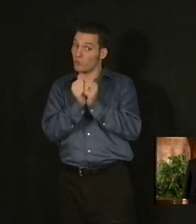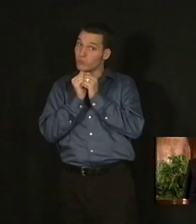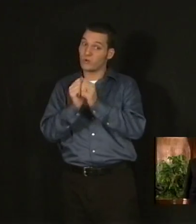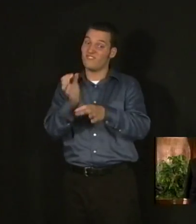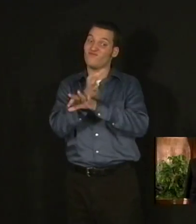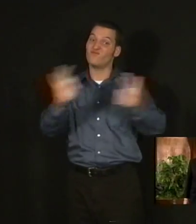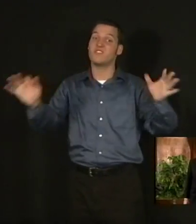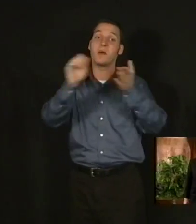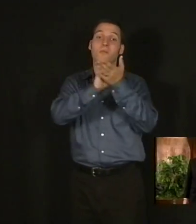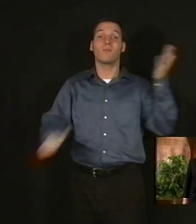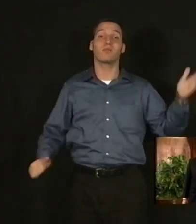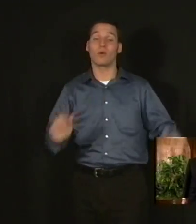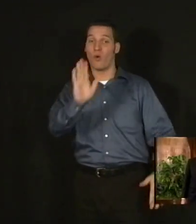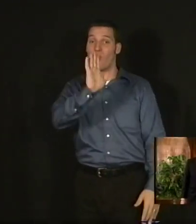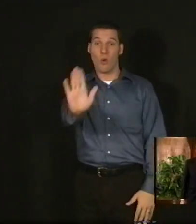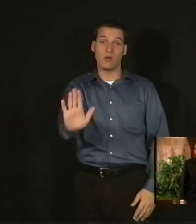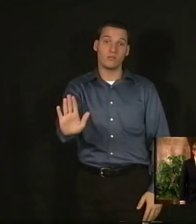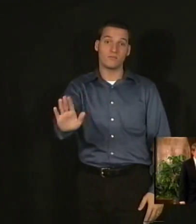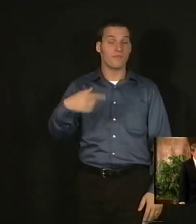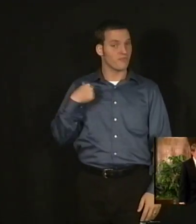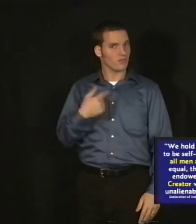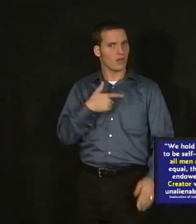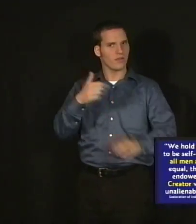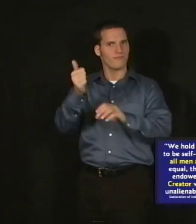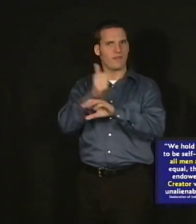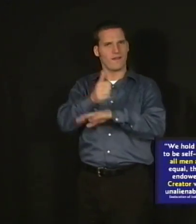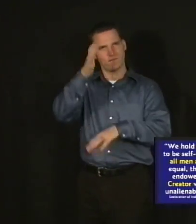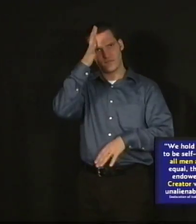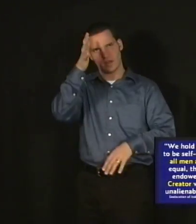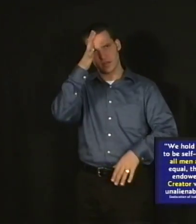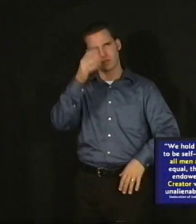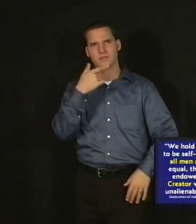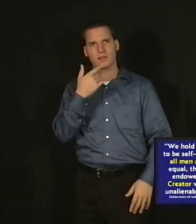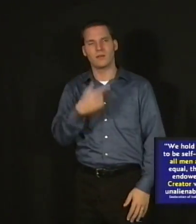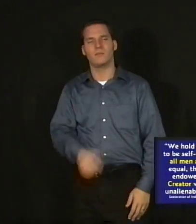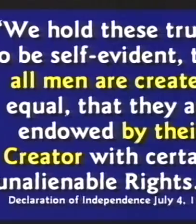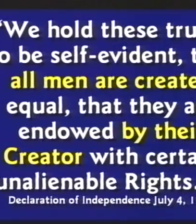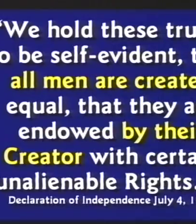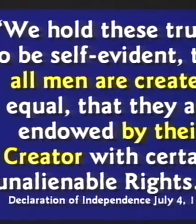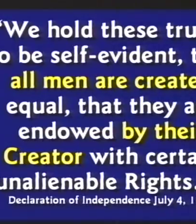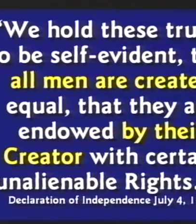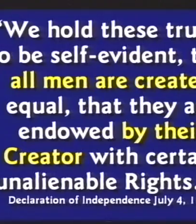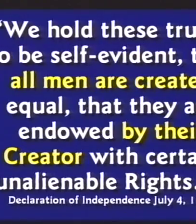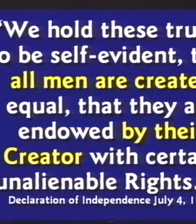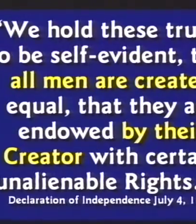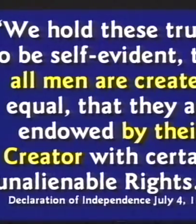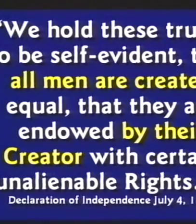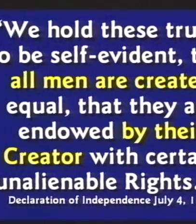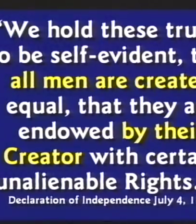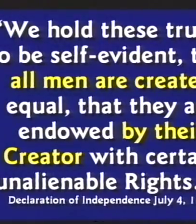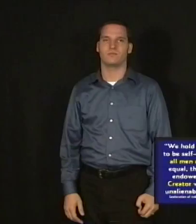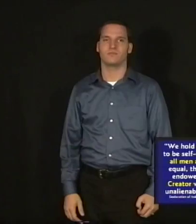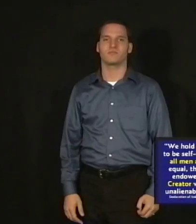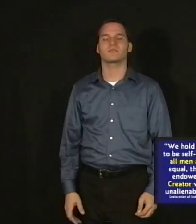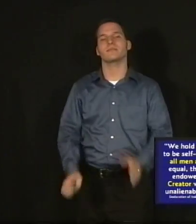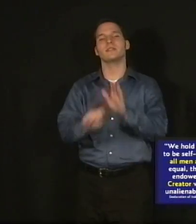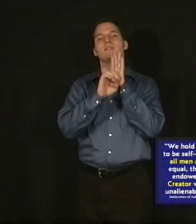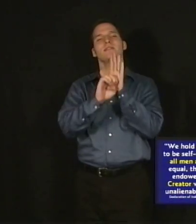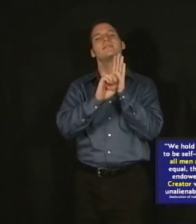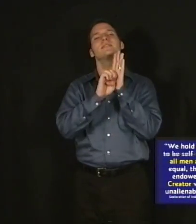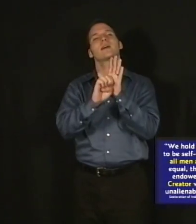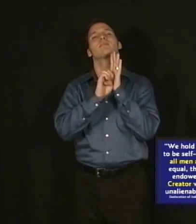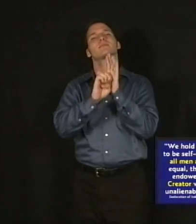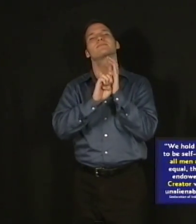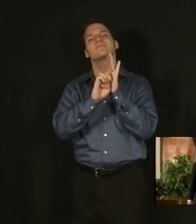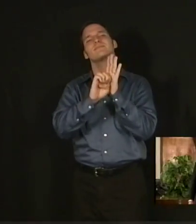all your freedoms. Our founding fathers said, we hold these truths to be self-evident. All men are created equal. For instance, who gives